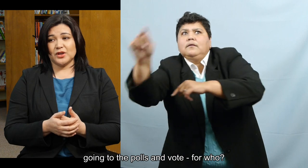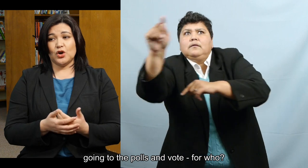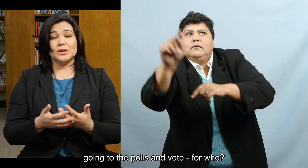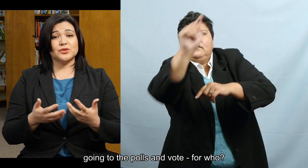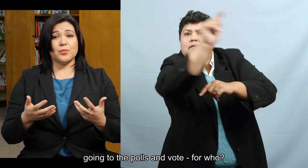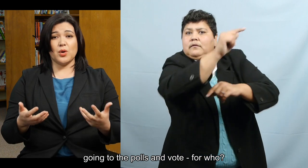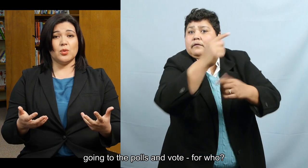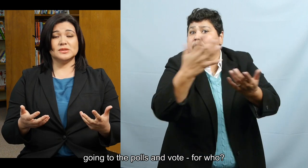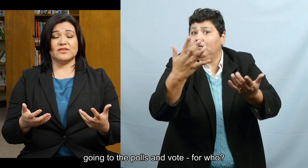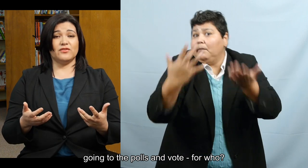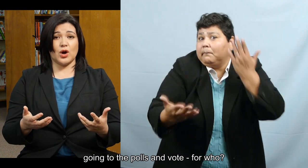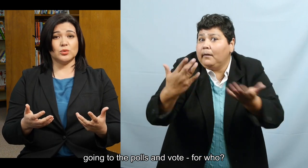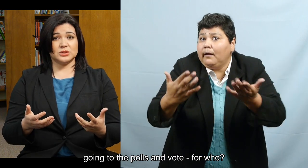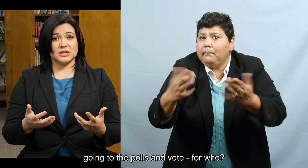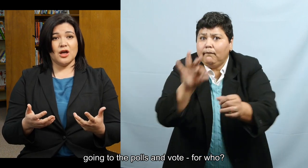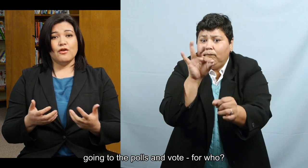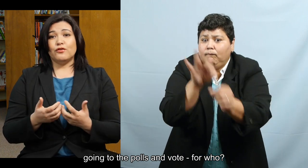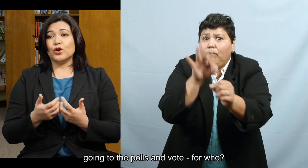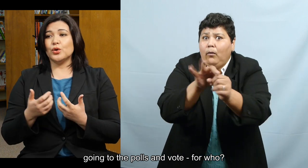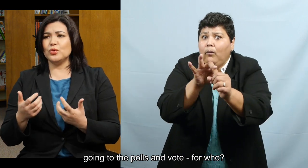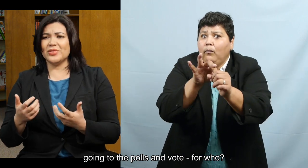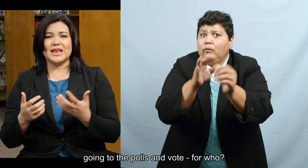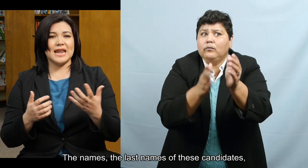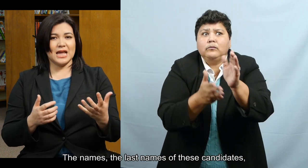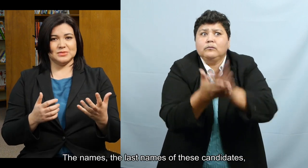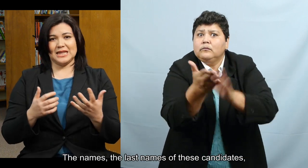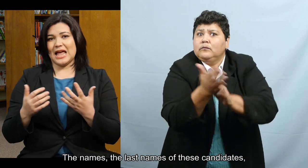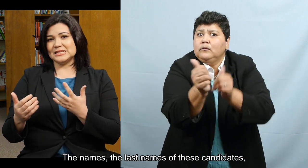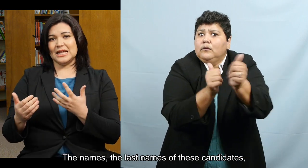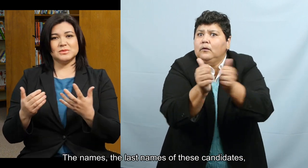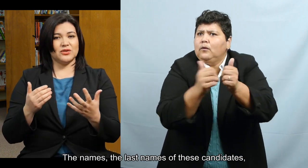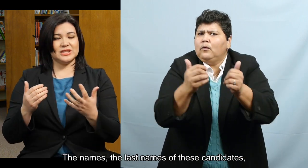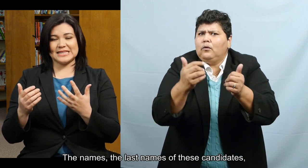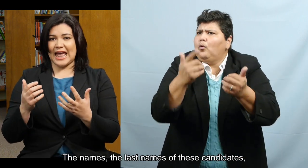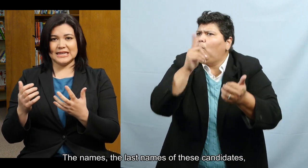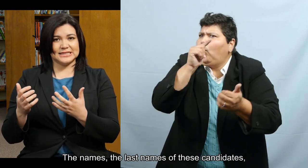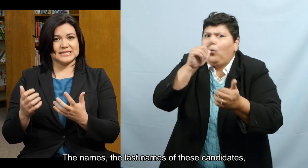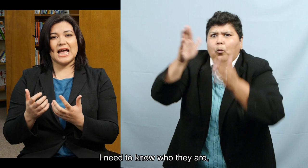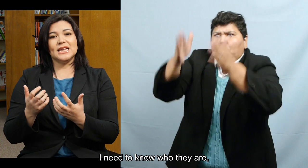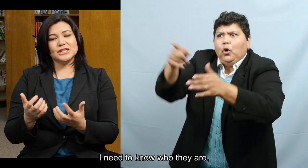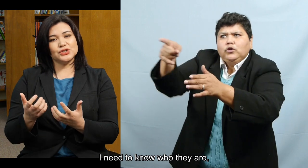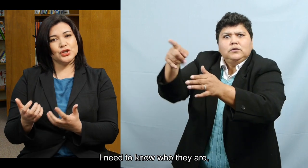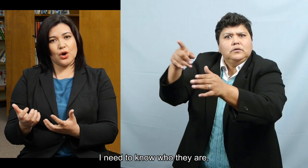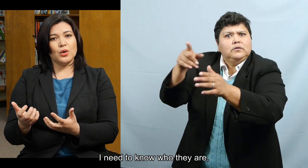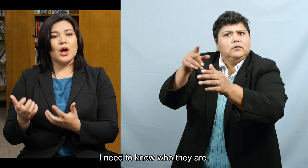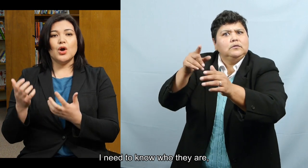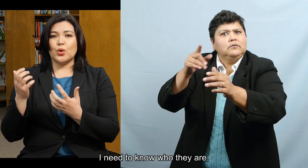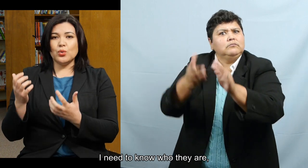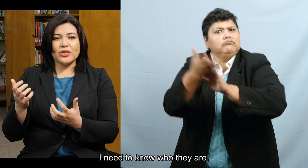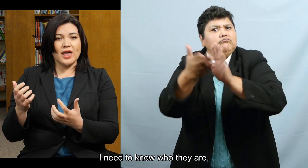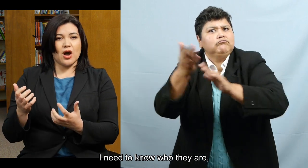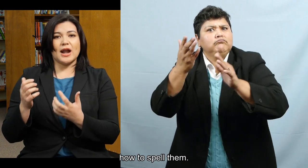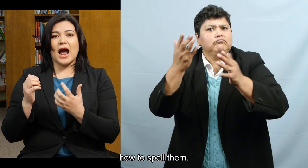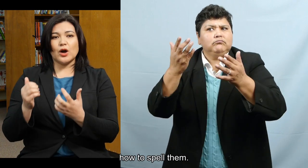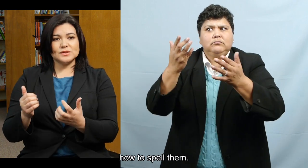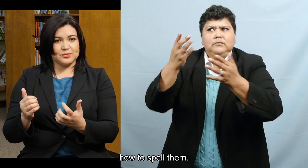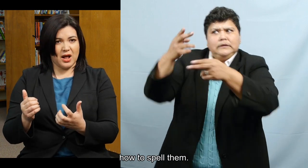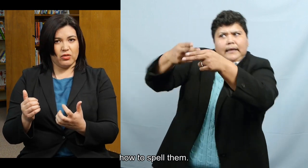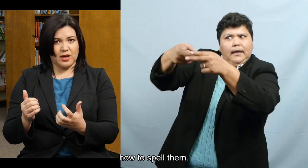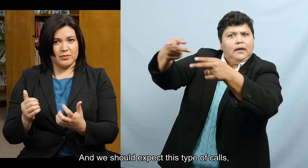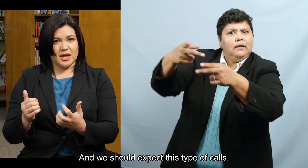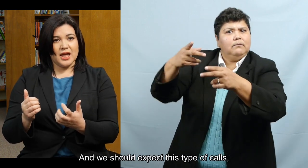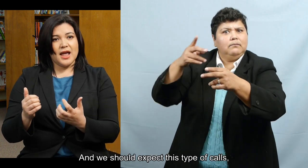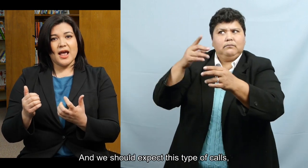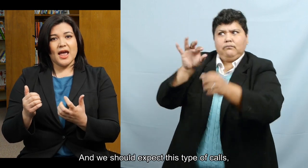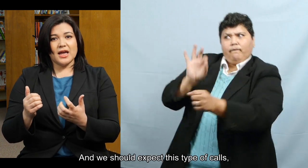going to the polls. For whom. The names. The last names of these candidates. I need to know who they are. How to